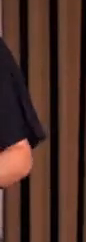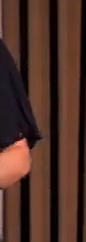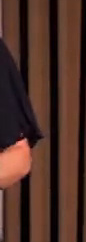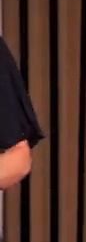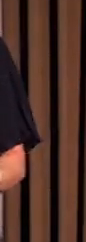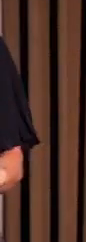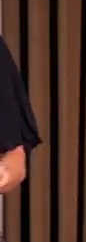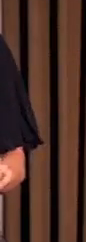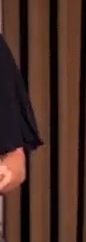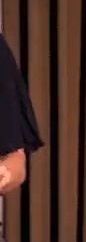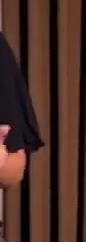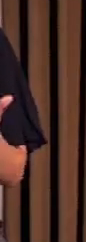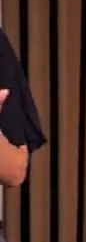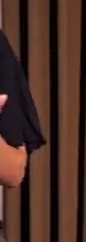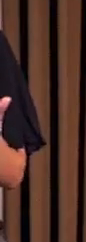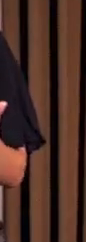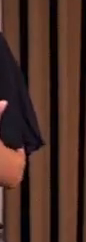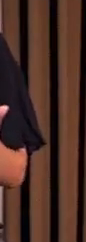variant.